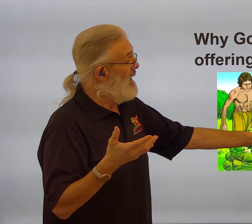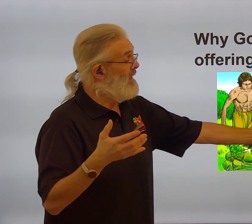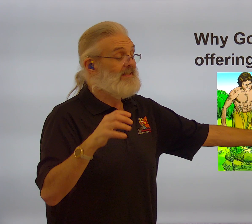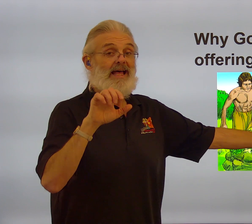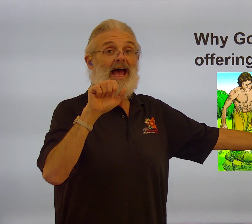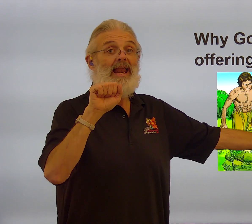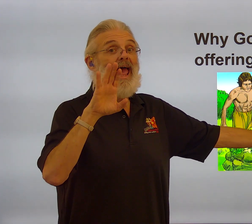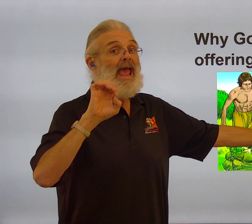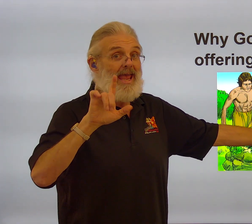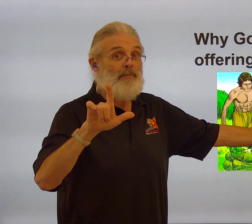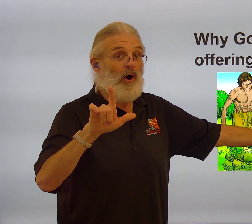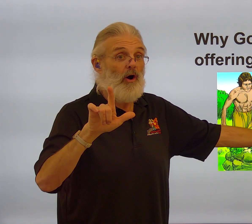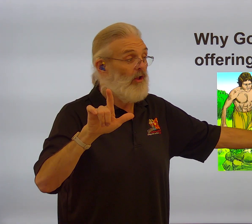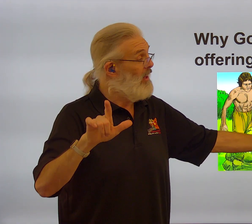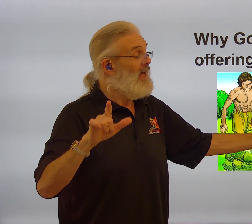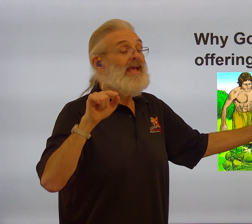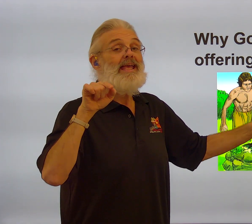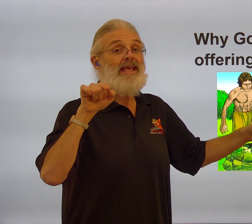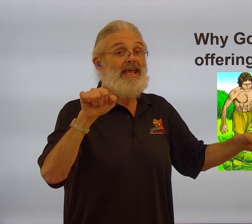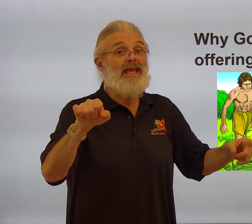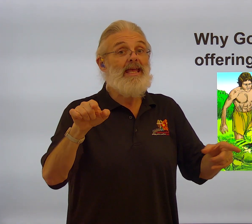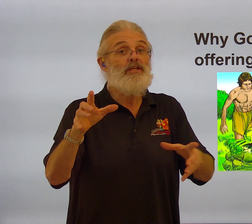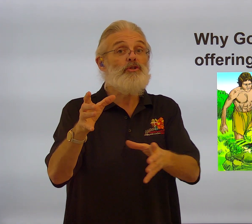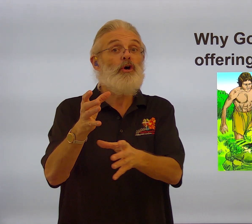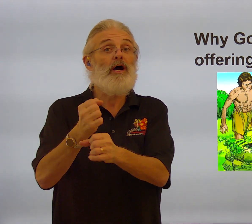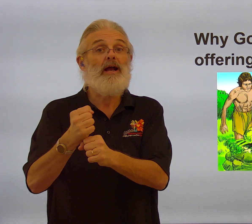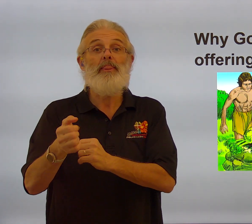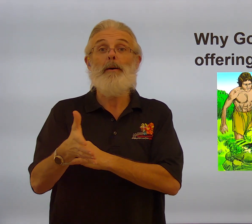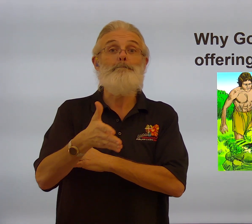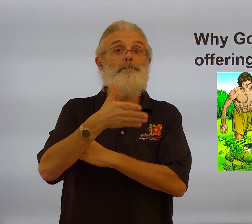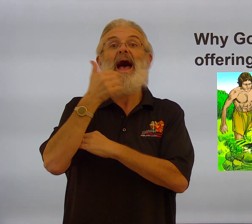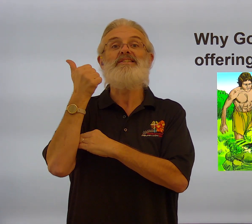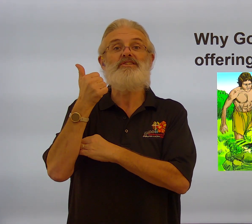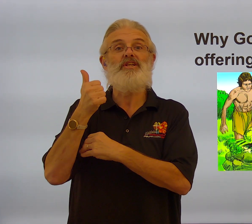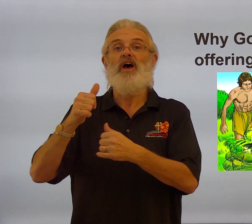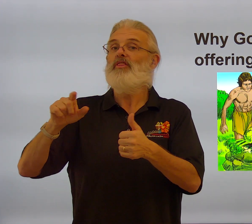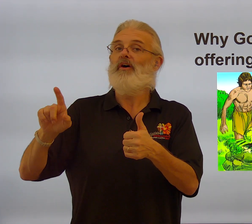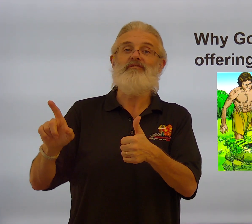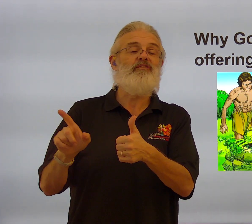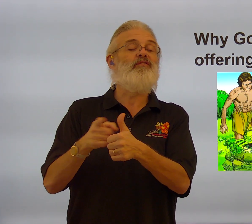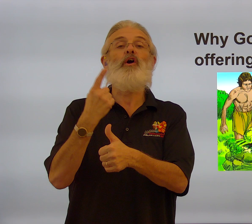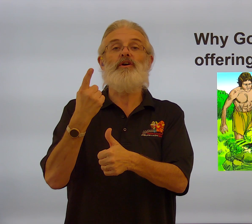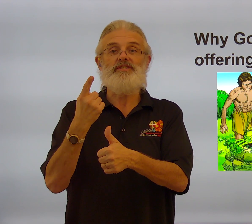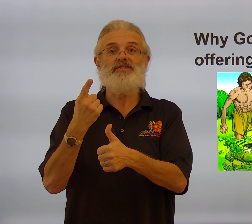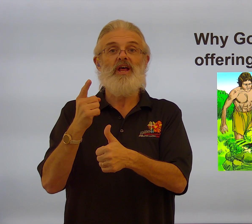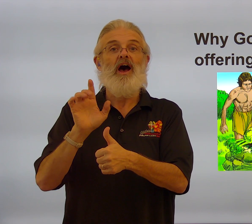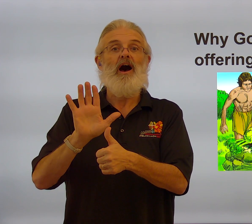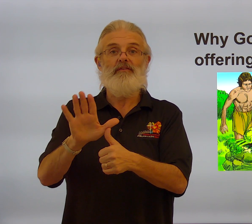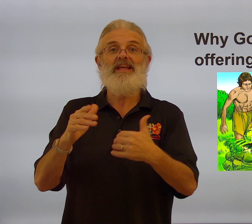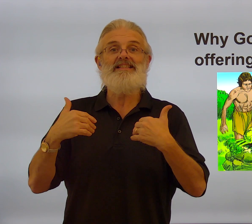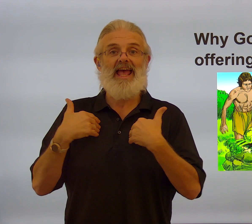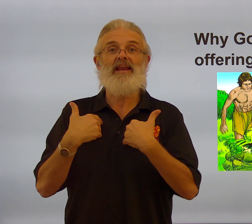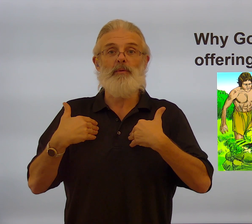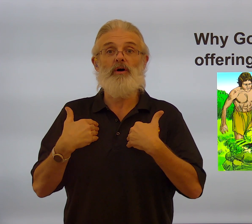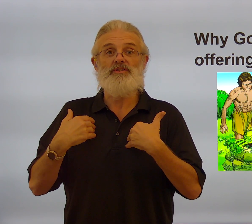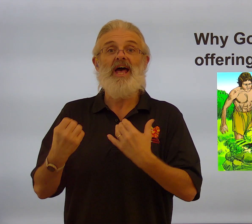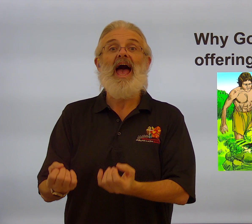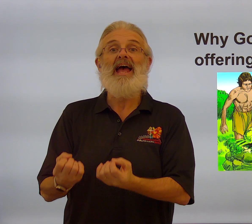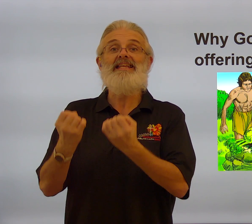Is that Abel, he took the best, the first of his animals and gave